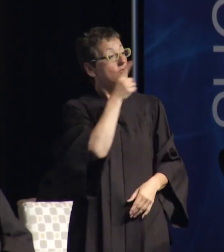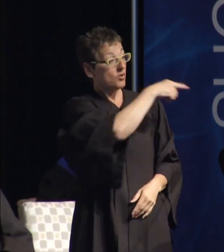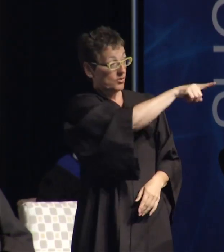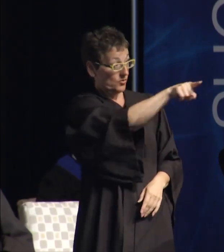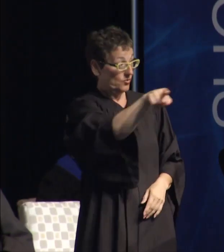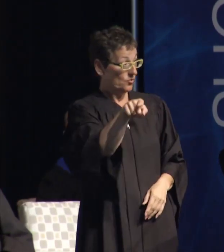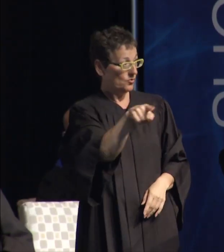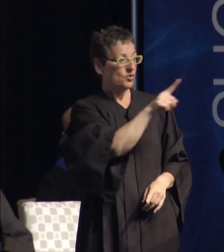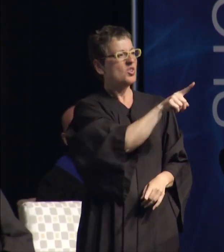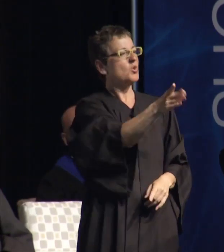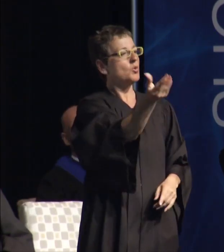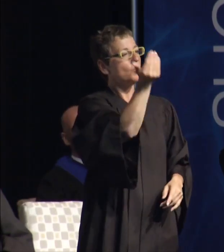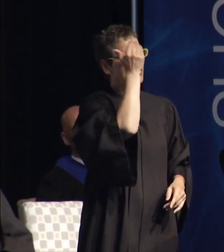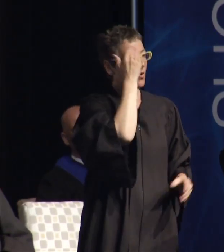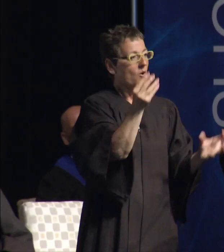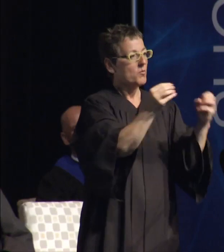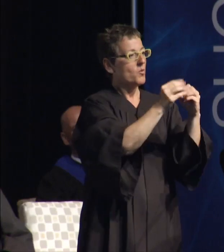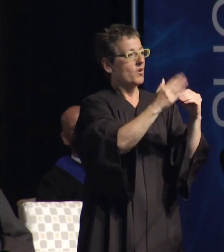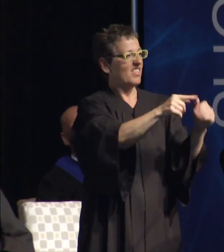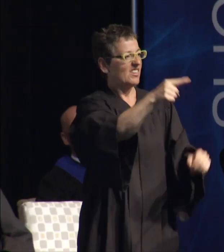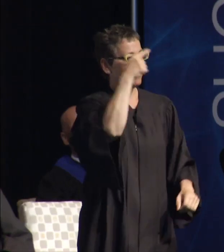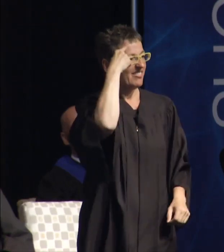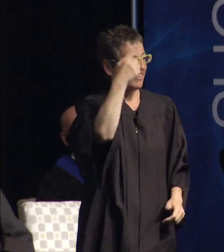you know more than you think you know.